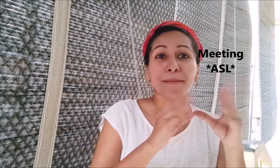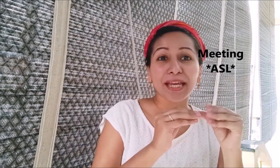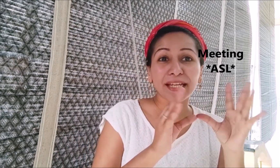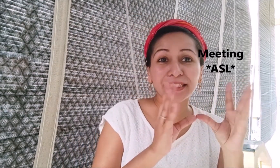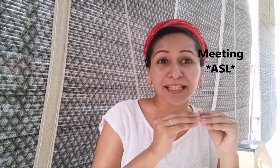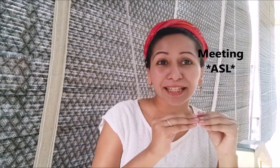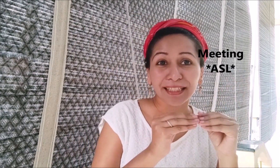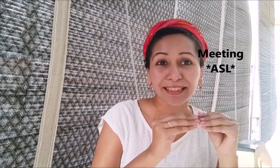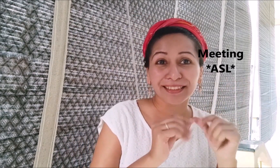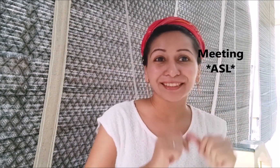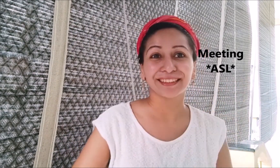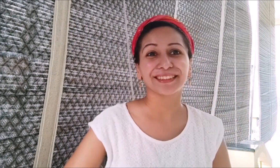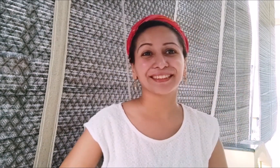meeting.